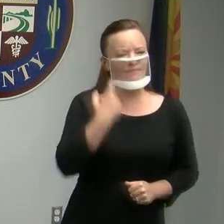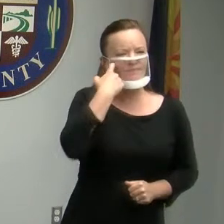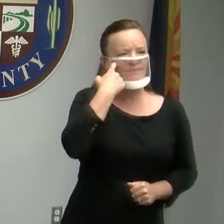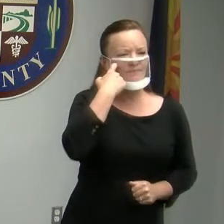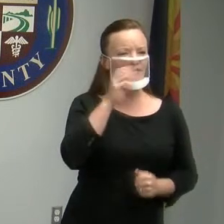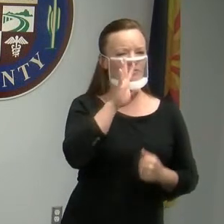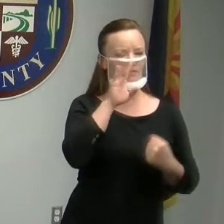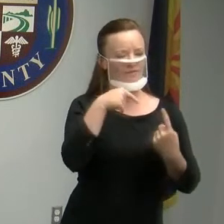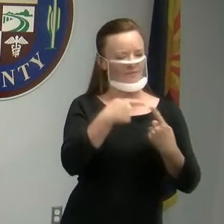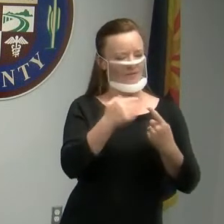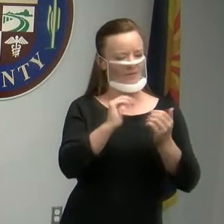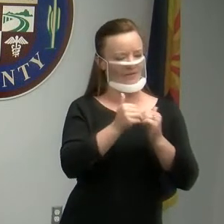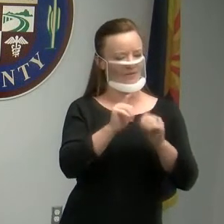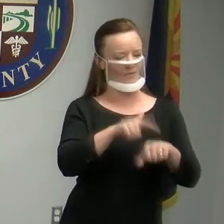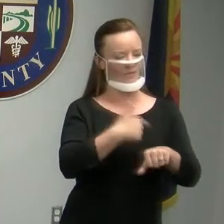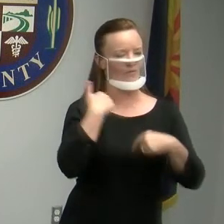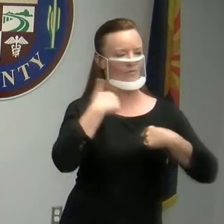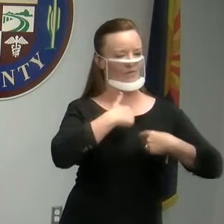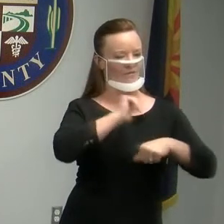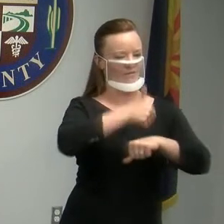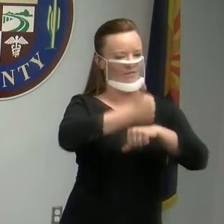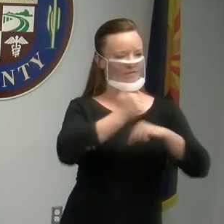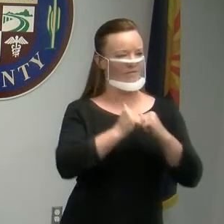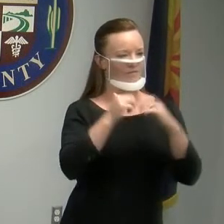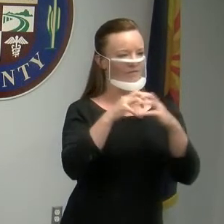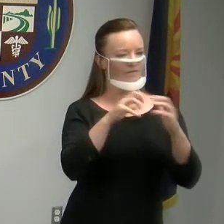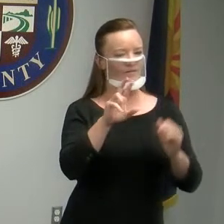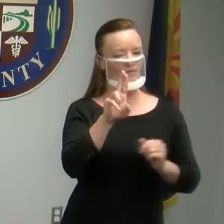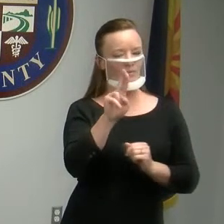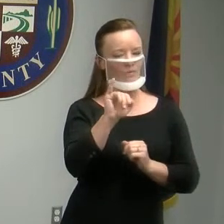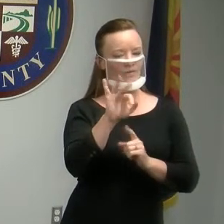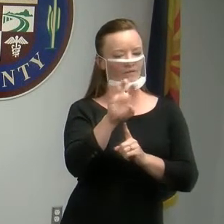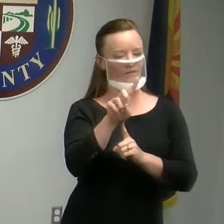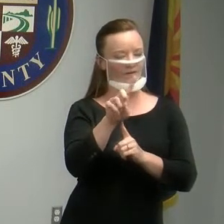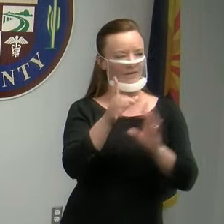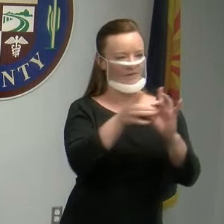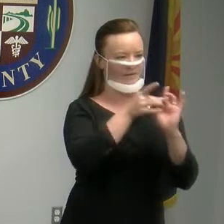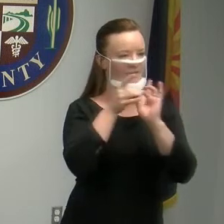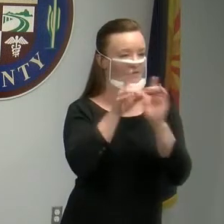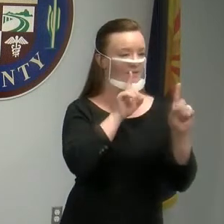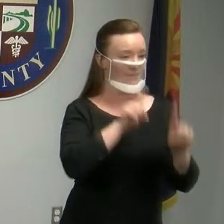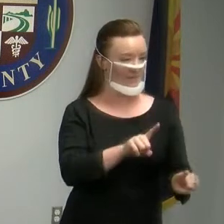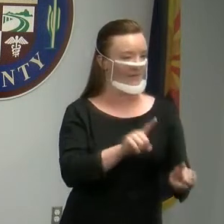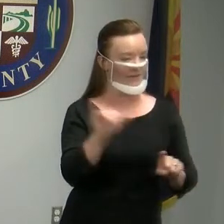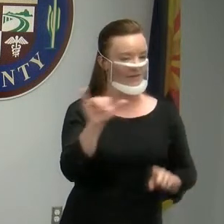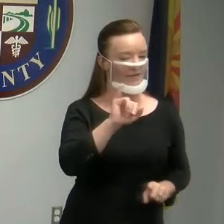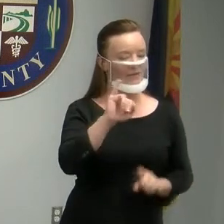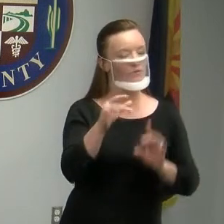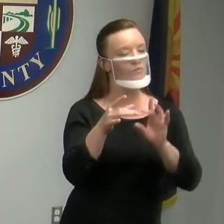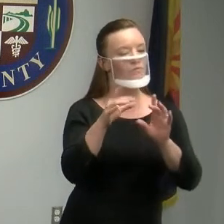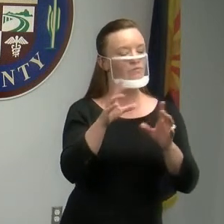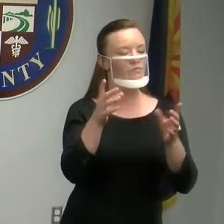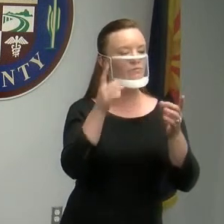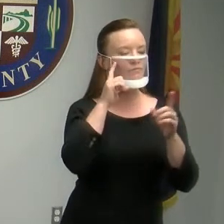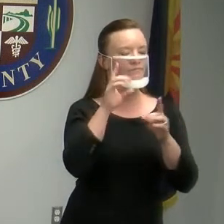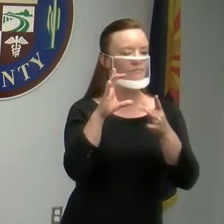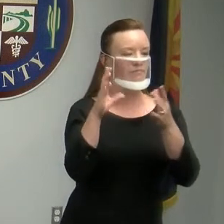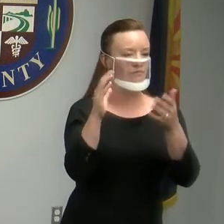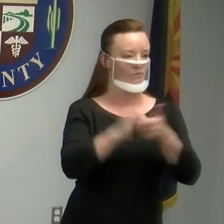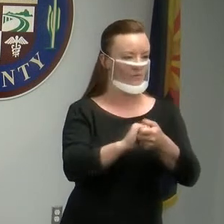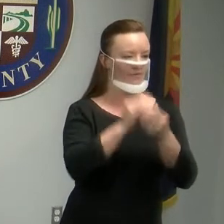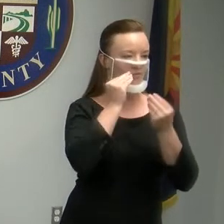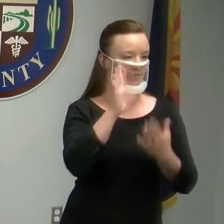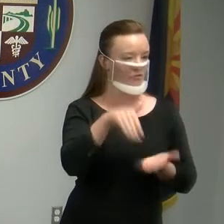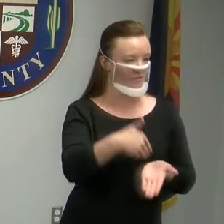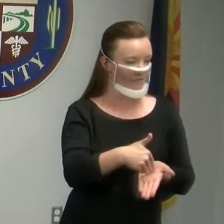in operations here as a unified command, as well as having the Joint Information Center. My name is Fields Mosley. I'm the Communications Director for Maricopa